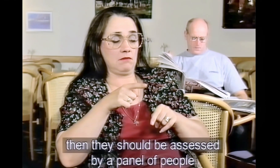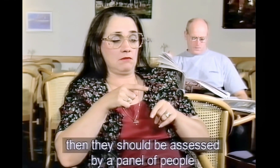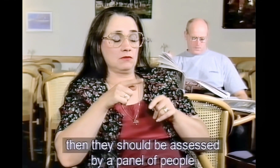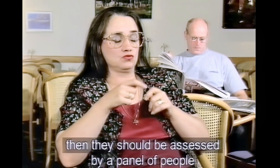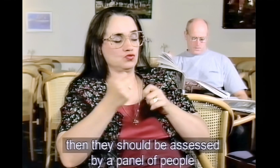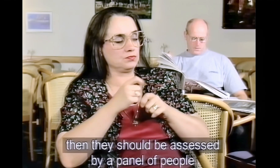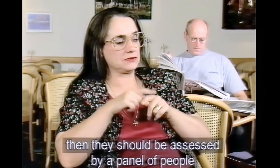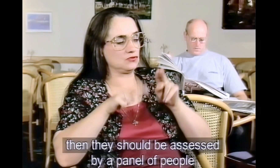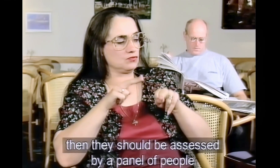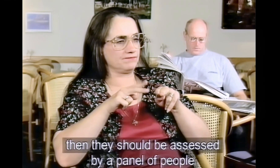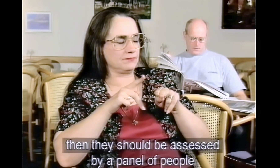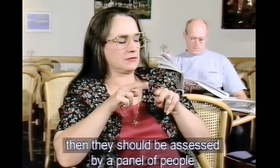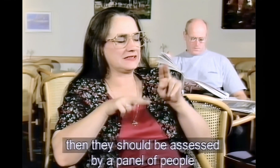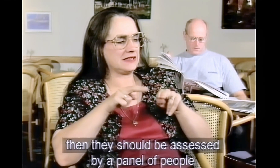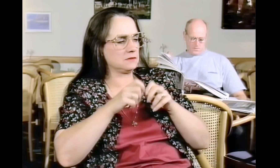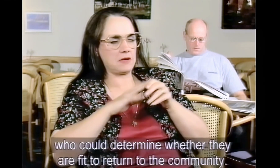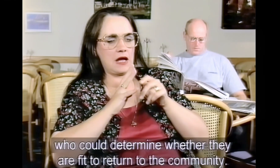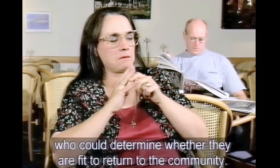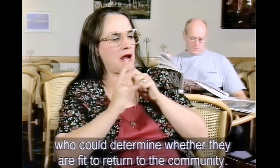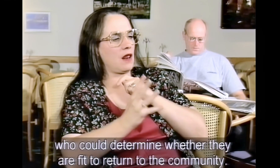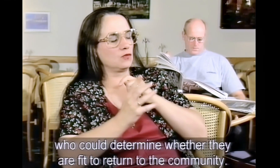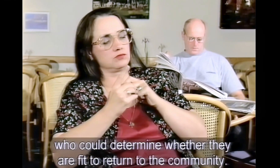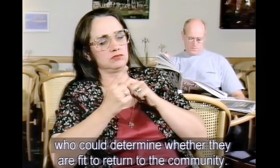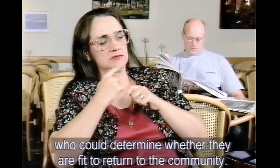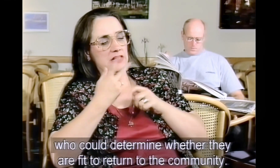would determine whether they are fit to return to the community.